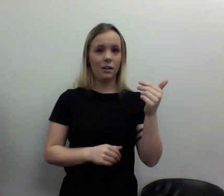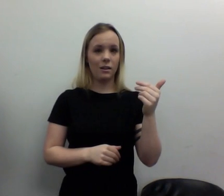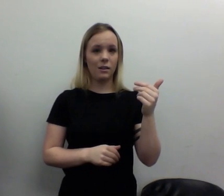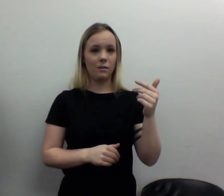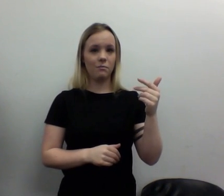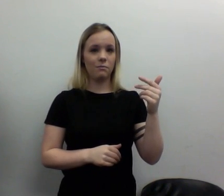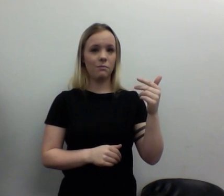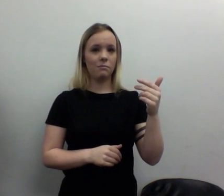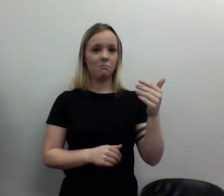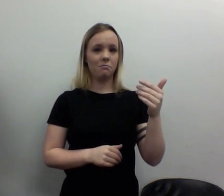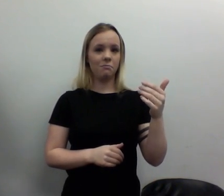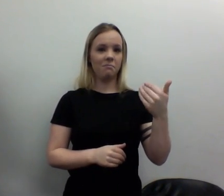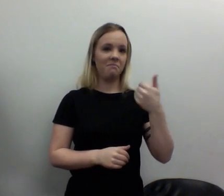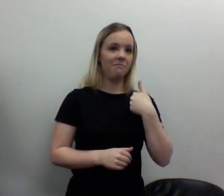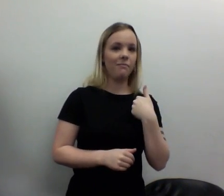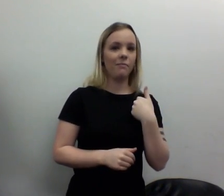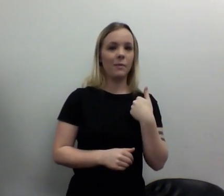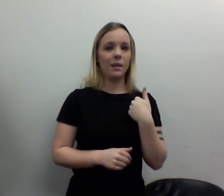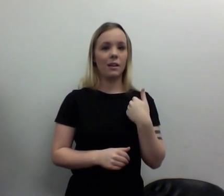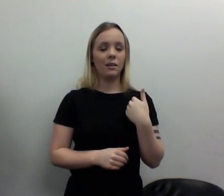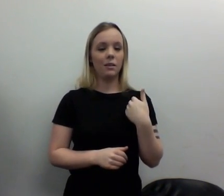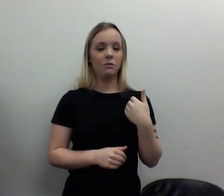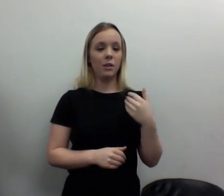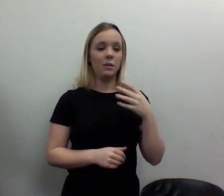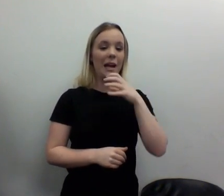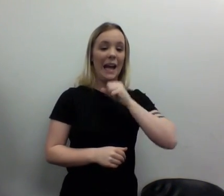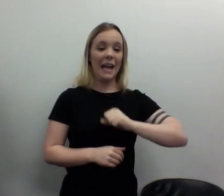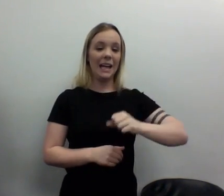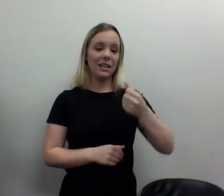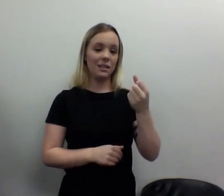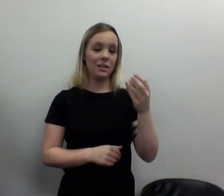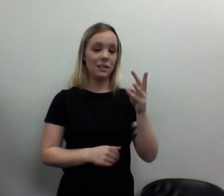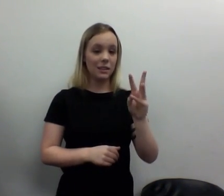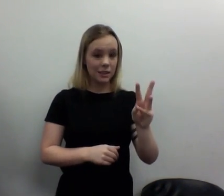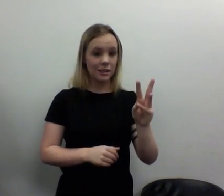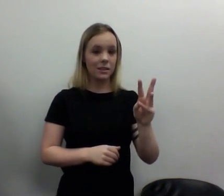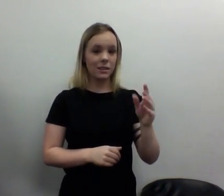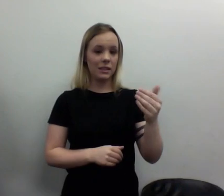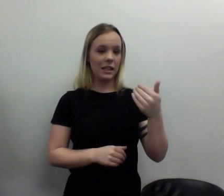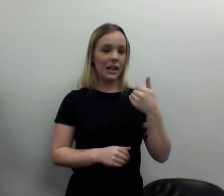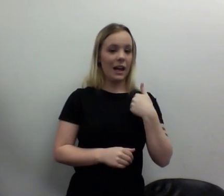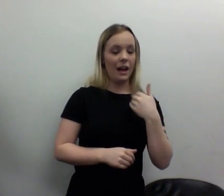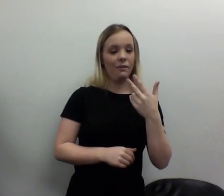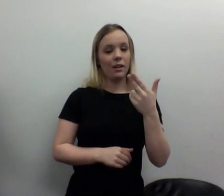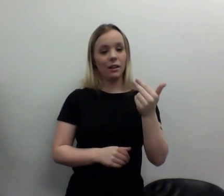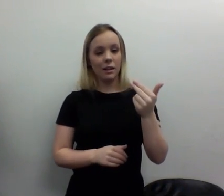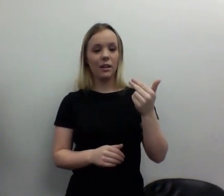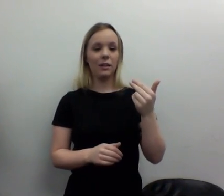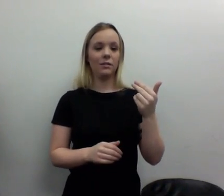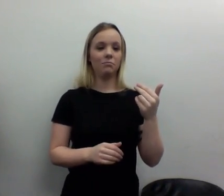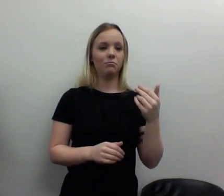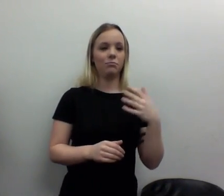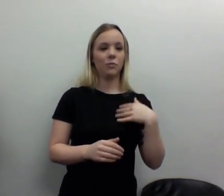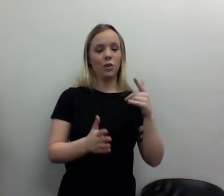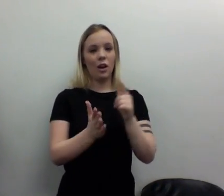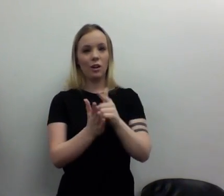gun, committed a serious crime, had sex, used alcohol, used drugs, been arrested